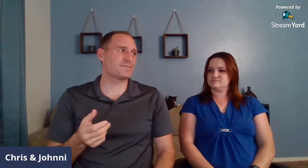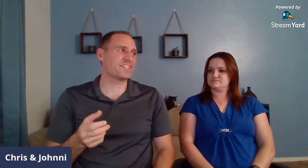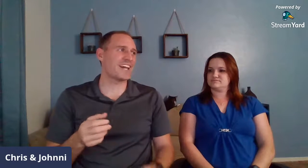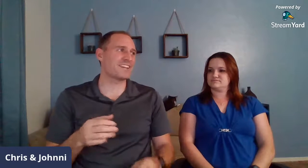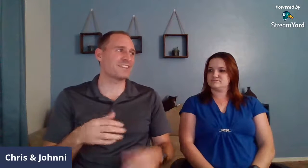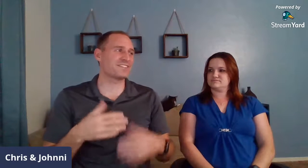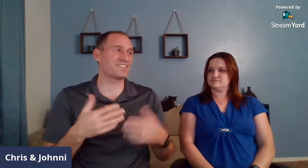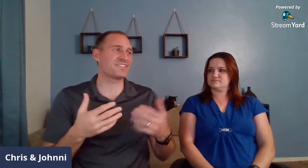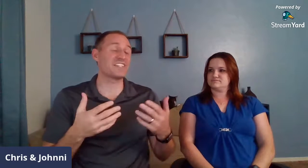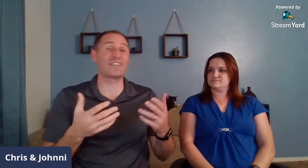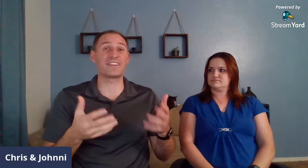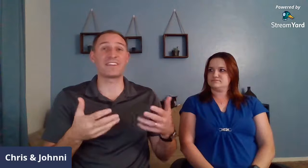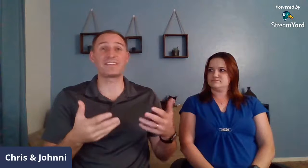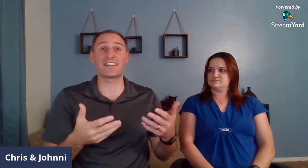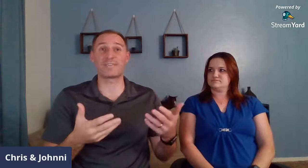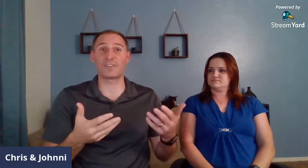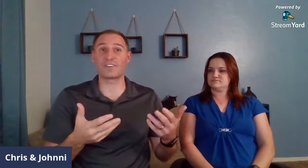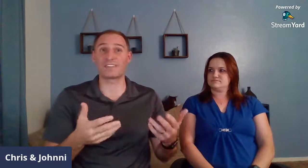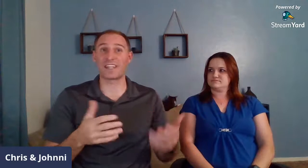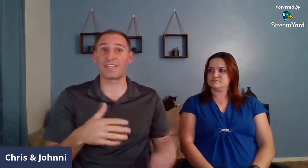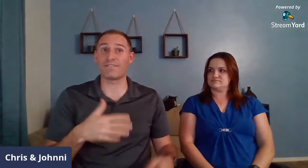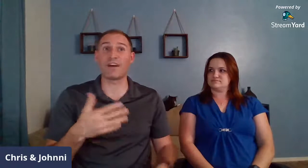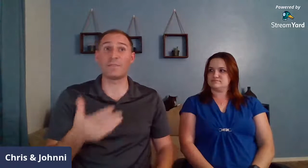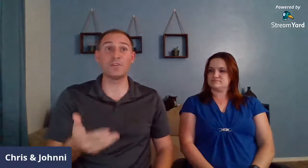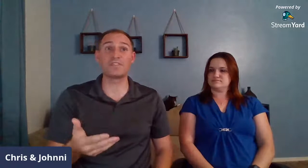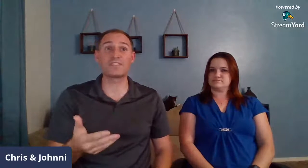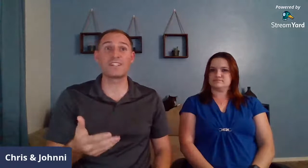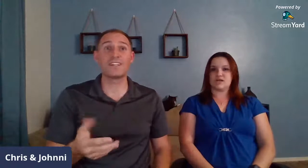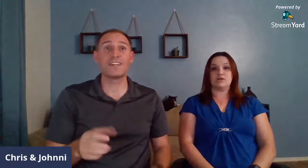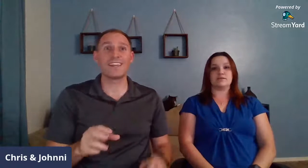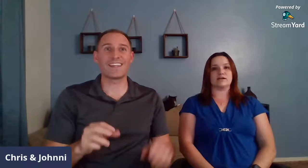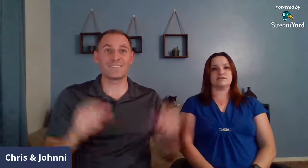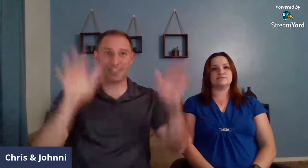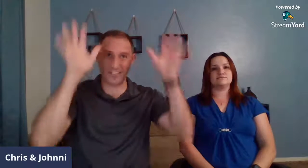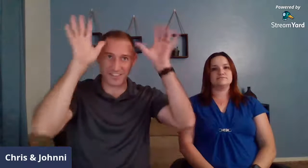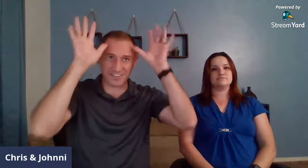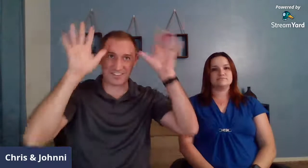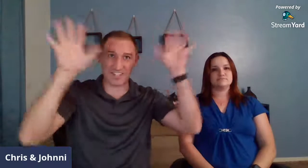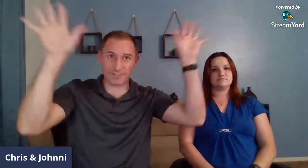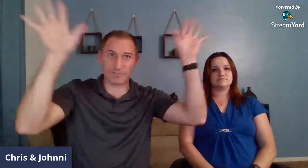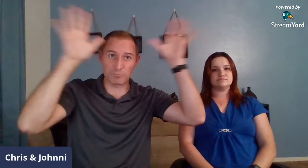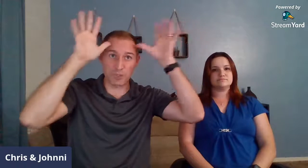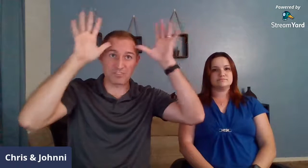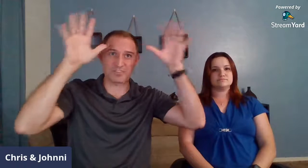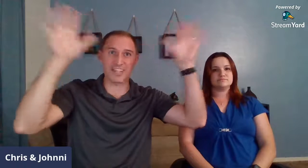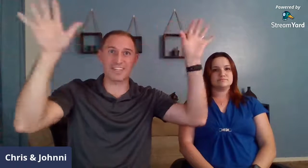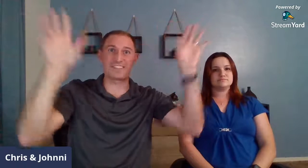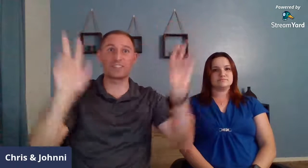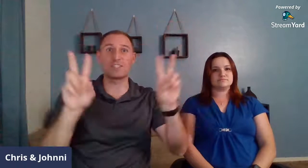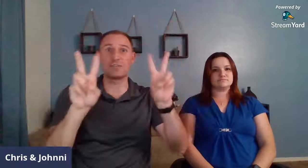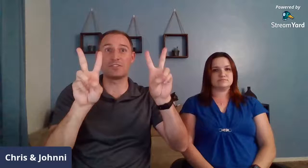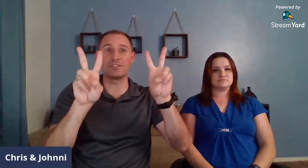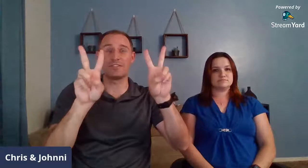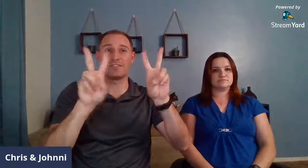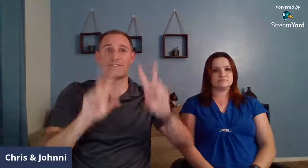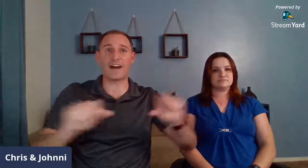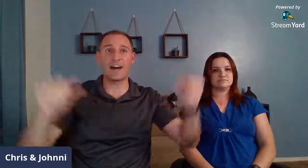she invented the sign for the sign vamoose. Oh my God. And so like, this is a sign for moose, right? And so she would do